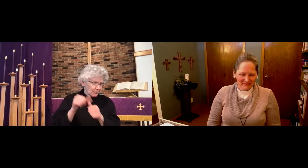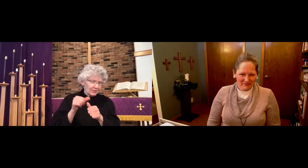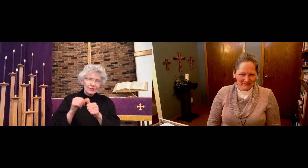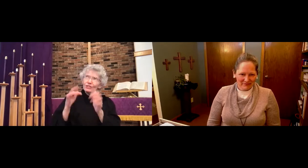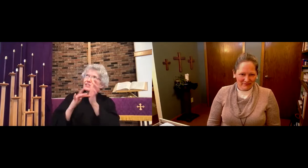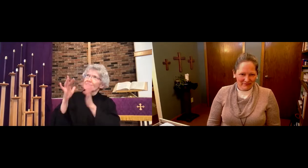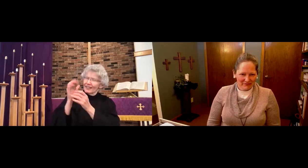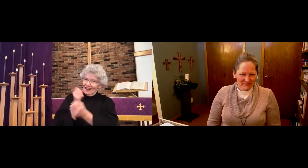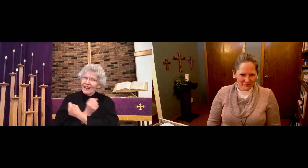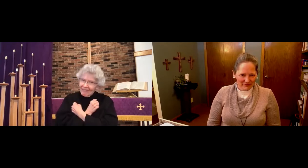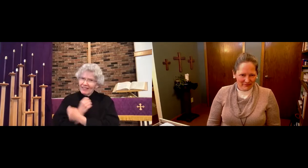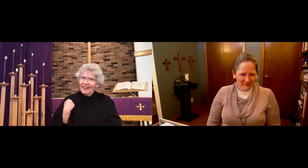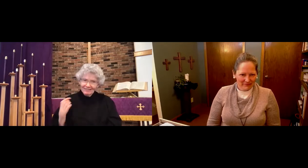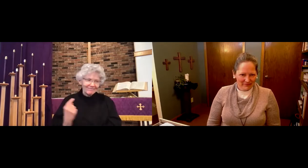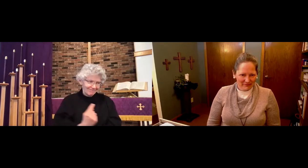Deacon Dorothy,